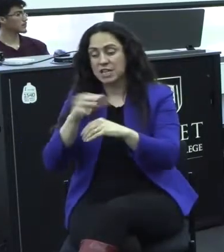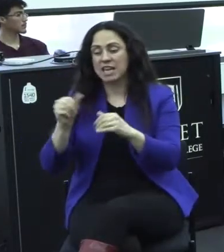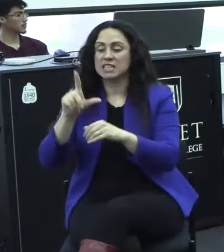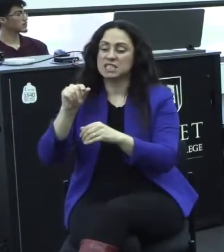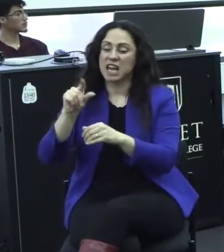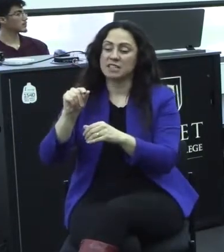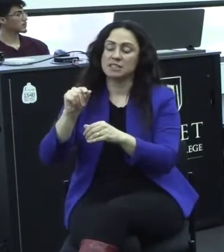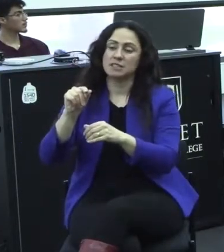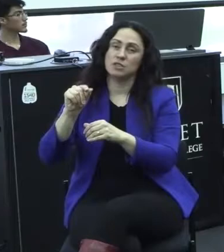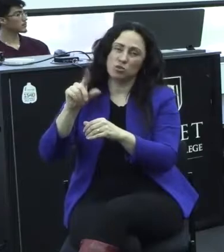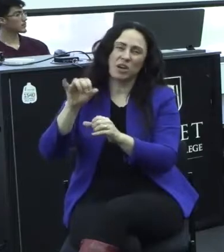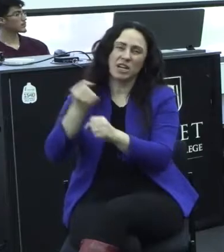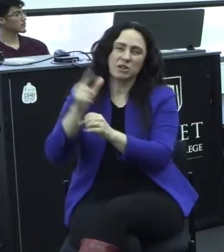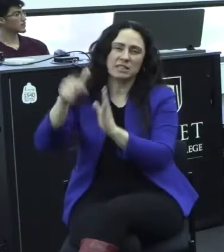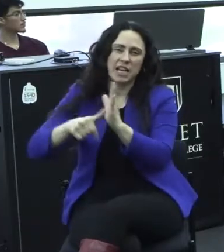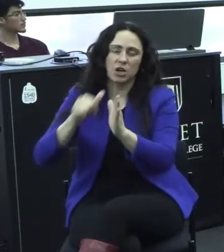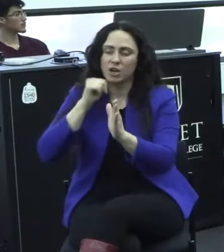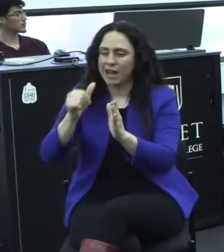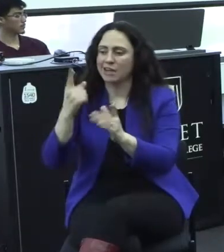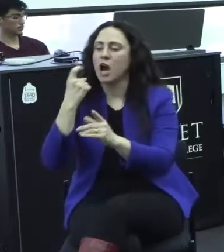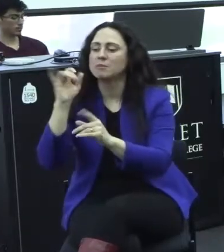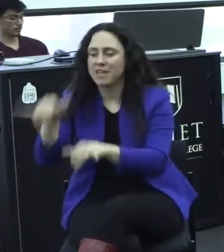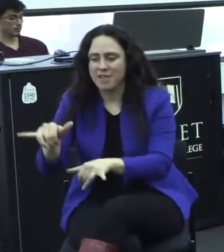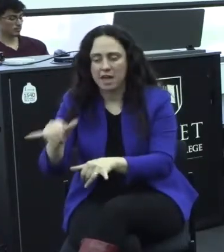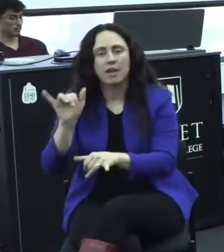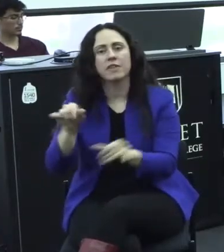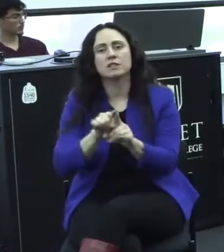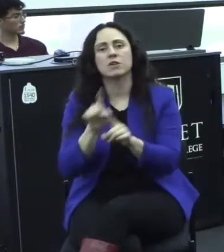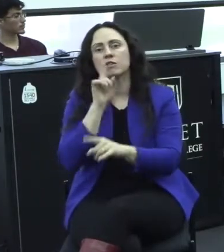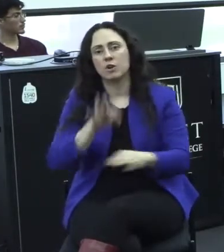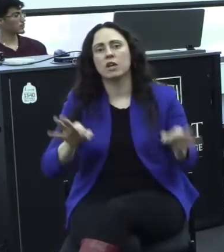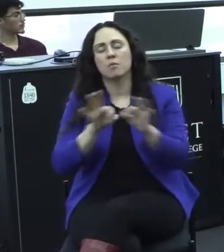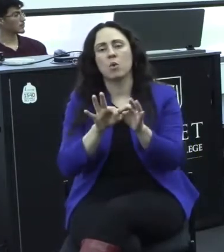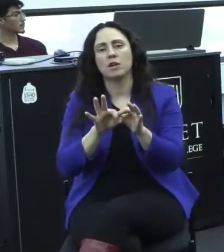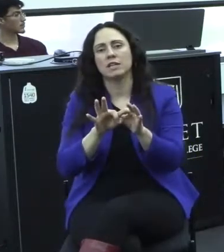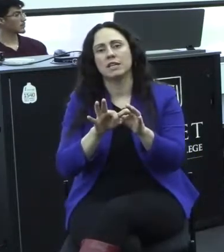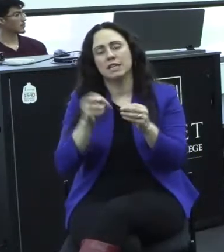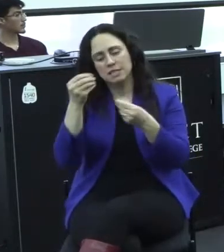very important in order to comply with the Americans with Disabilities Act.